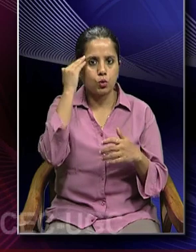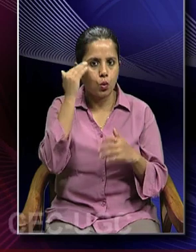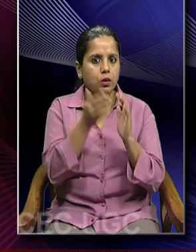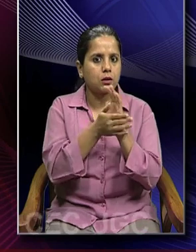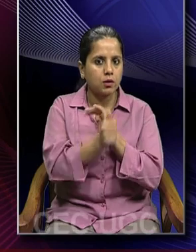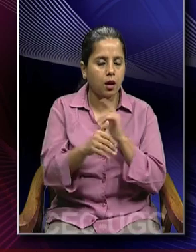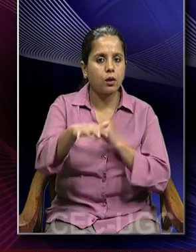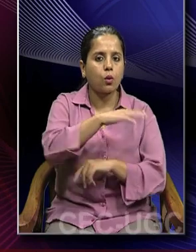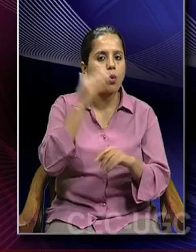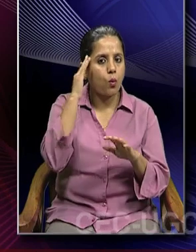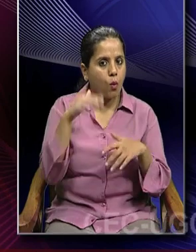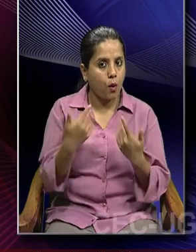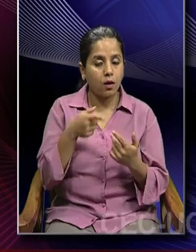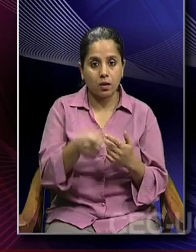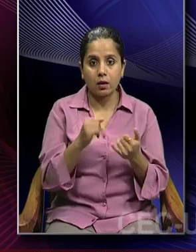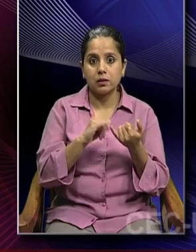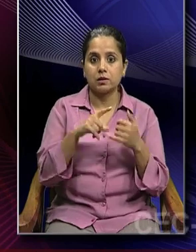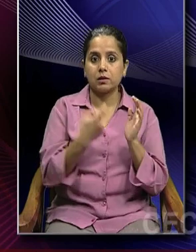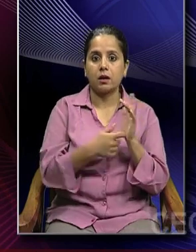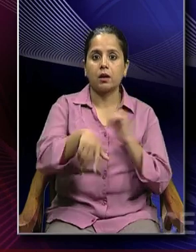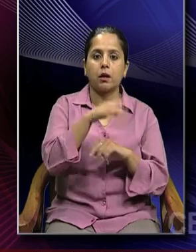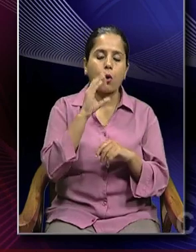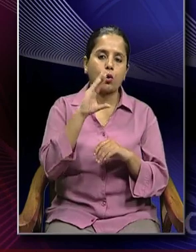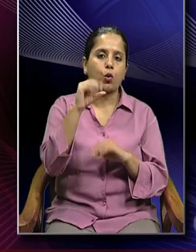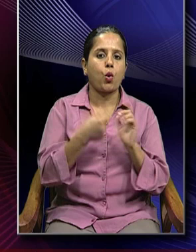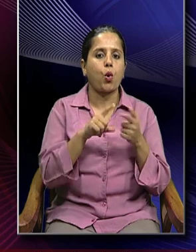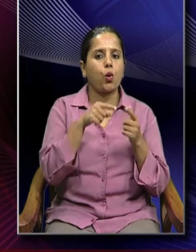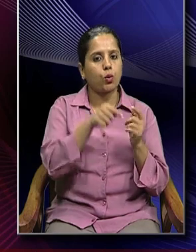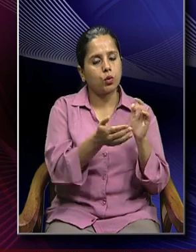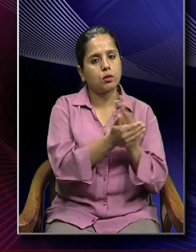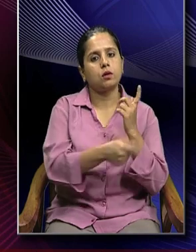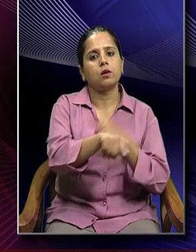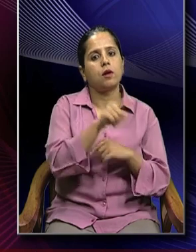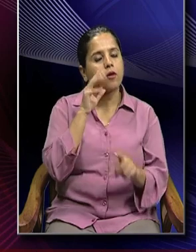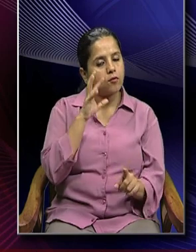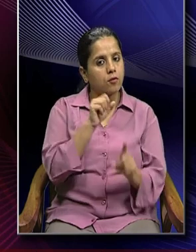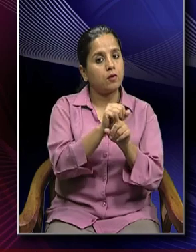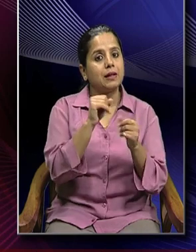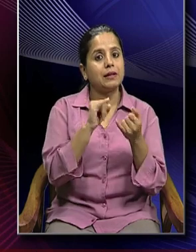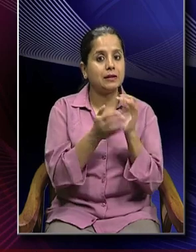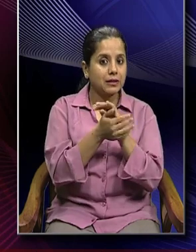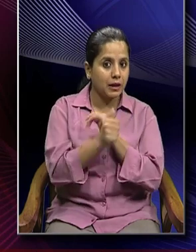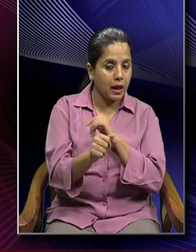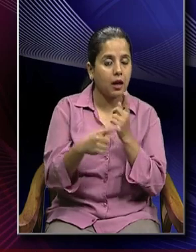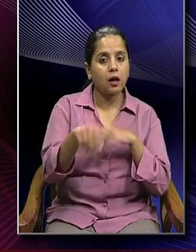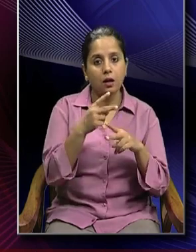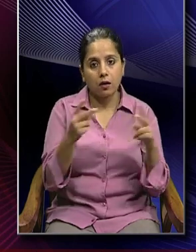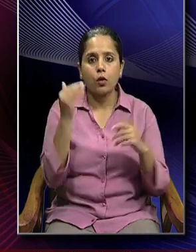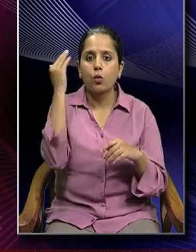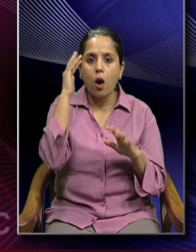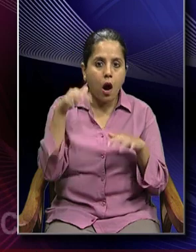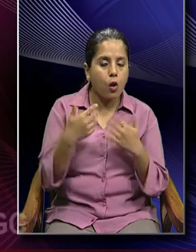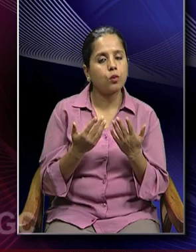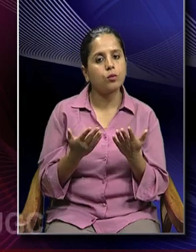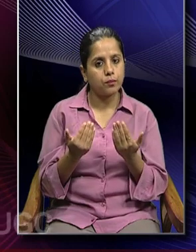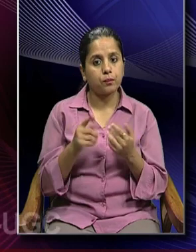in the sector, that in this sector this is a core competency, and it identifies that skill set, knowledge and know-how.